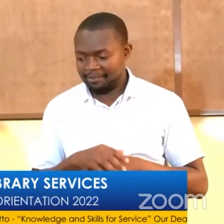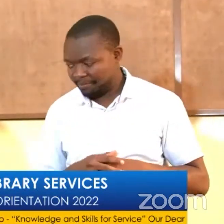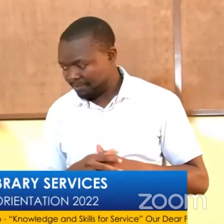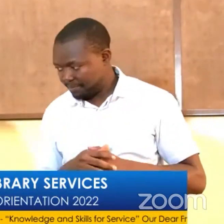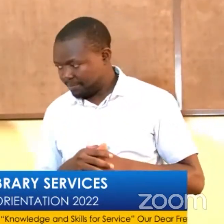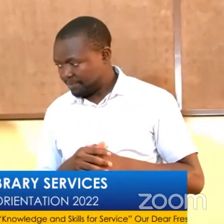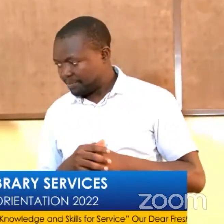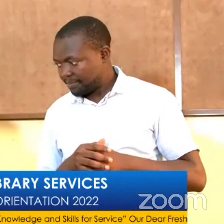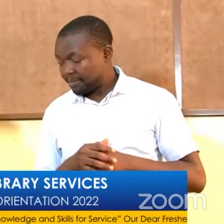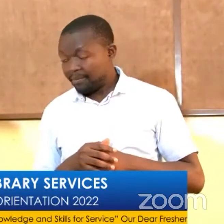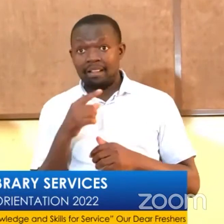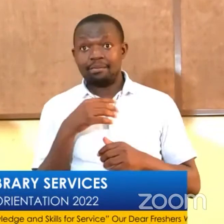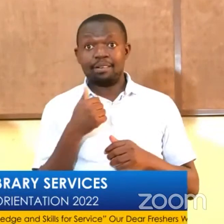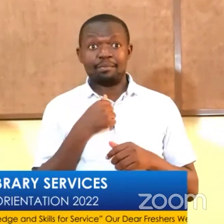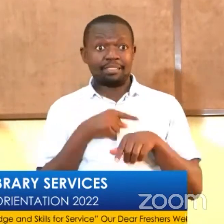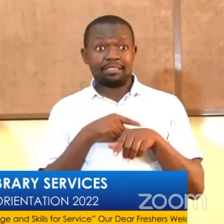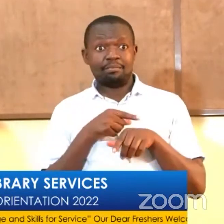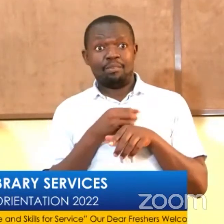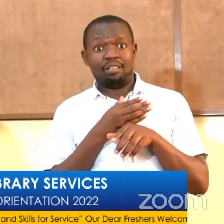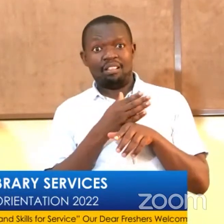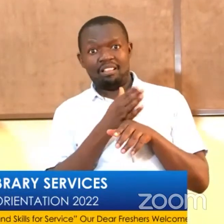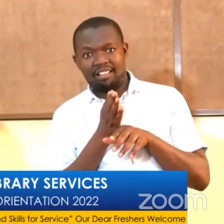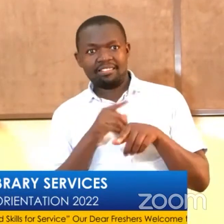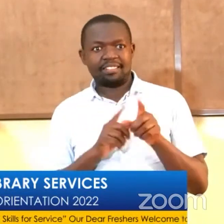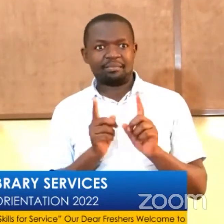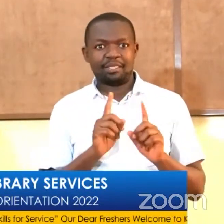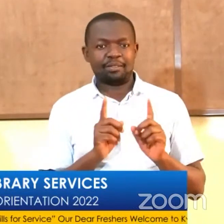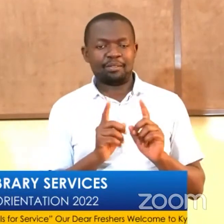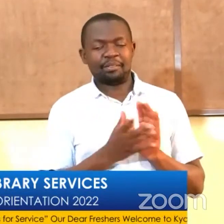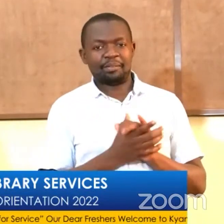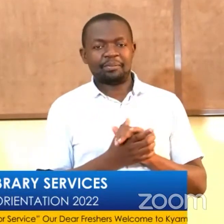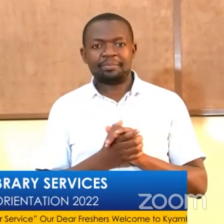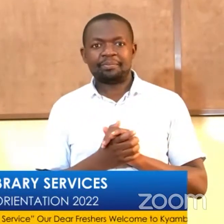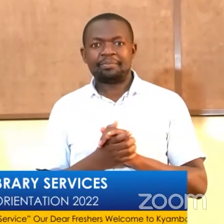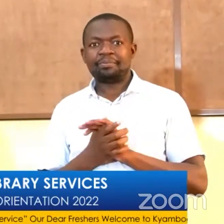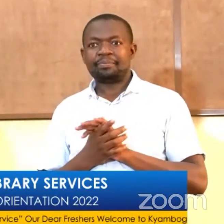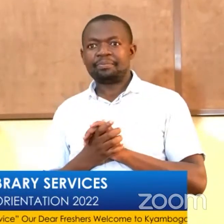We don't want to eat up someone else's time.